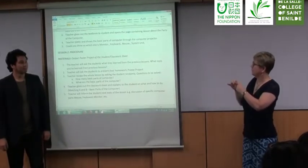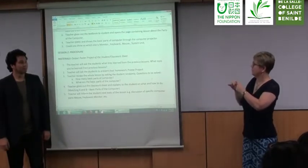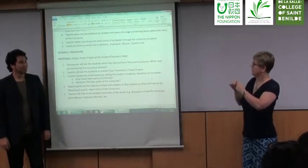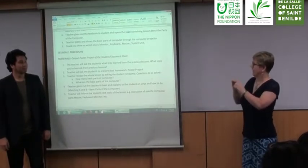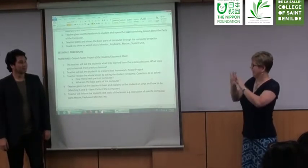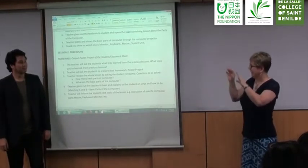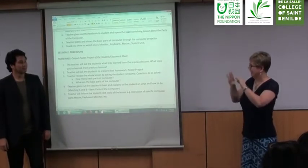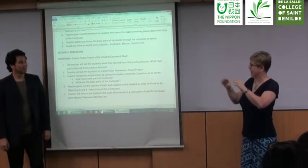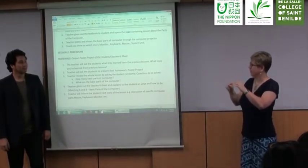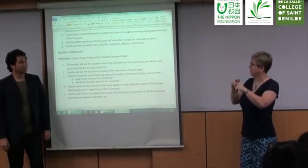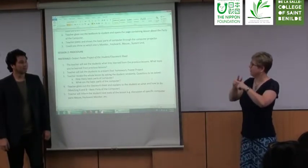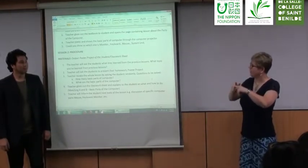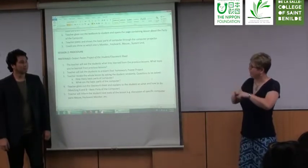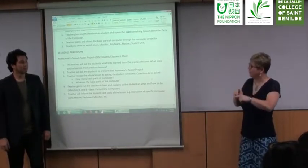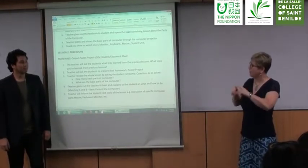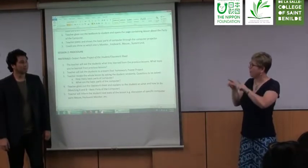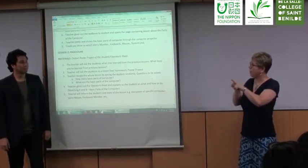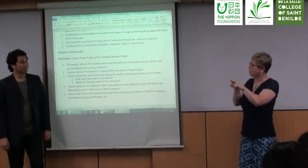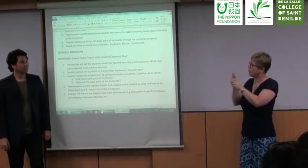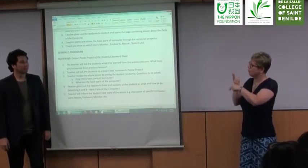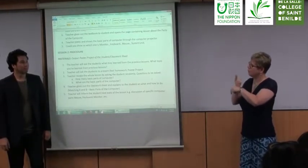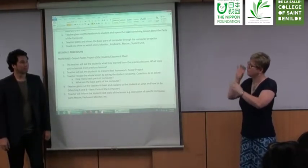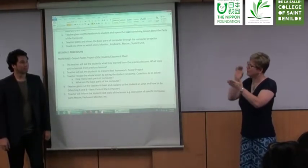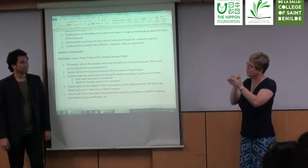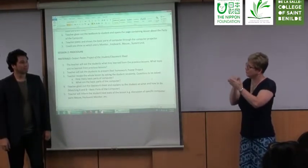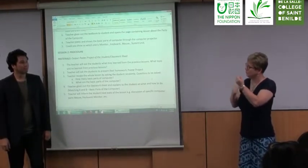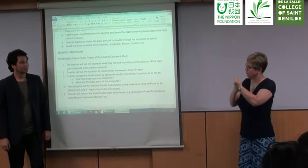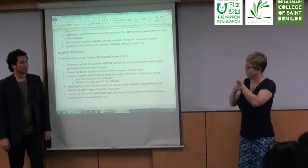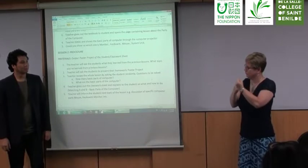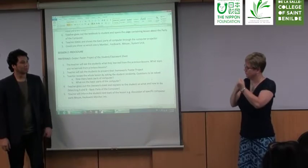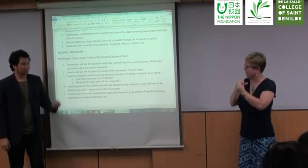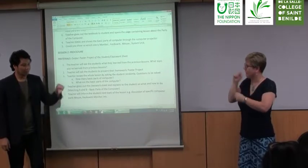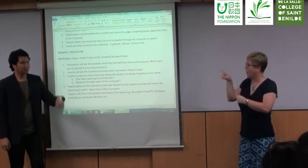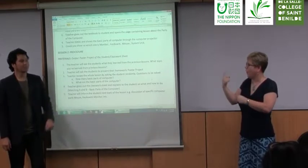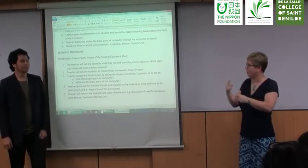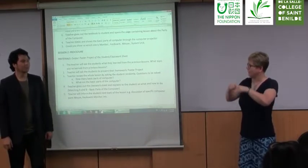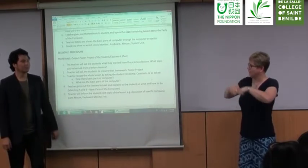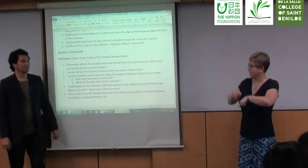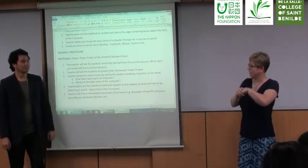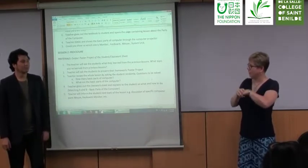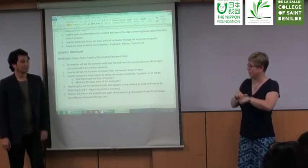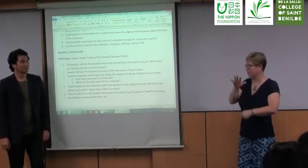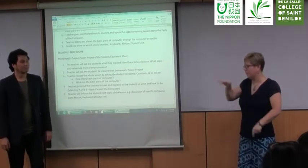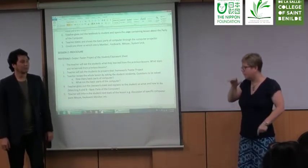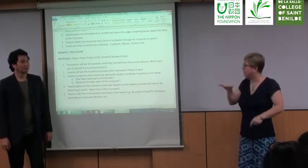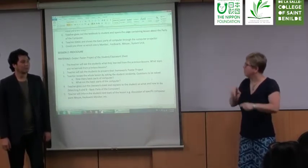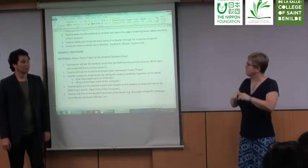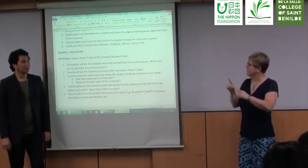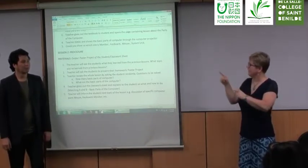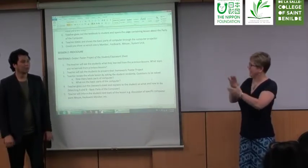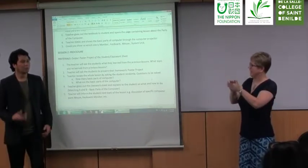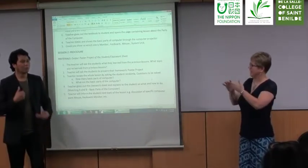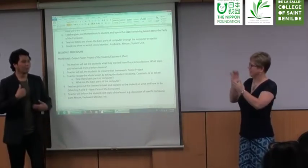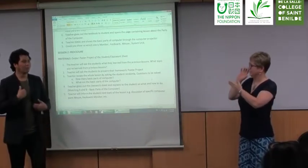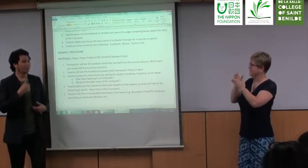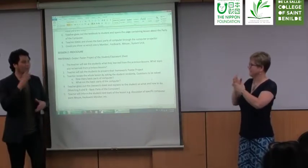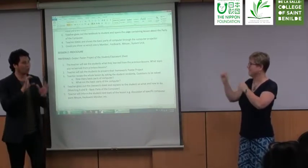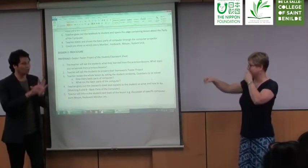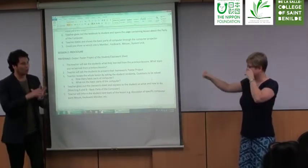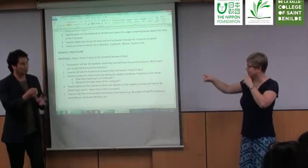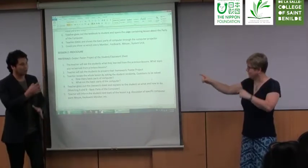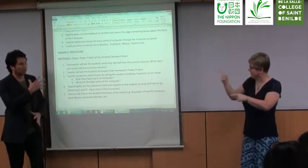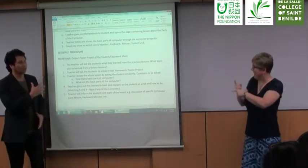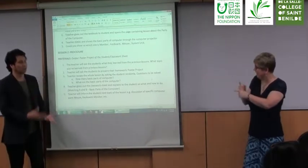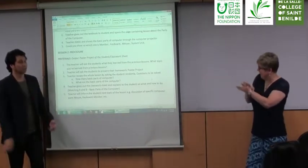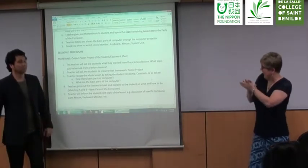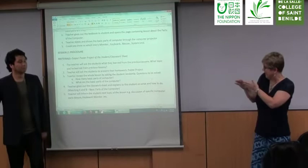It's really nice how you have here the textbook now, where you have pictures to support that. It's not just about the text. It's a